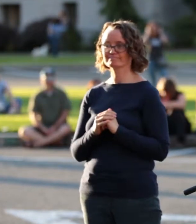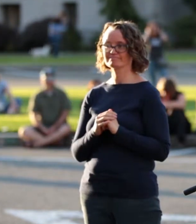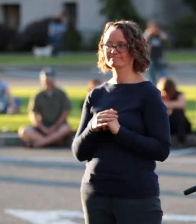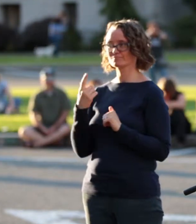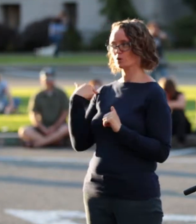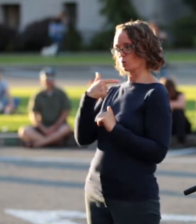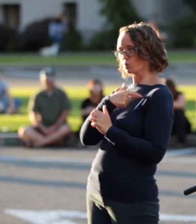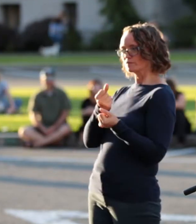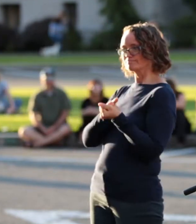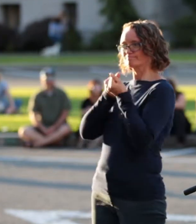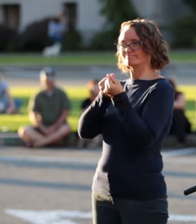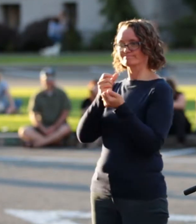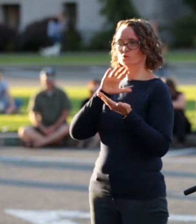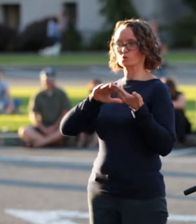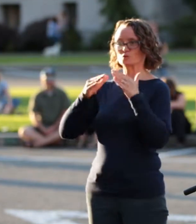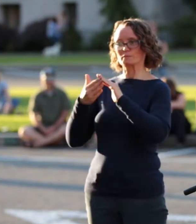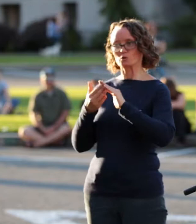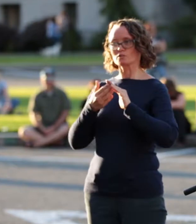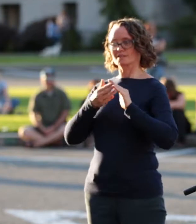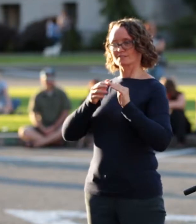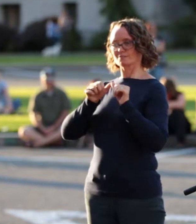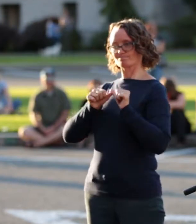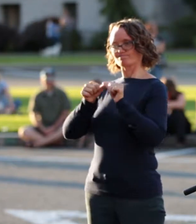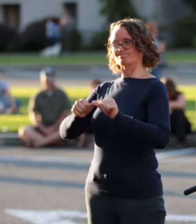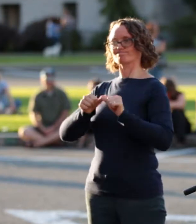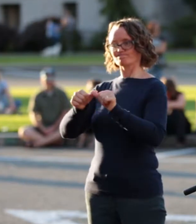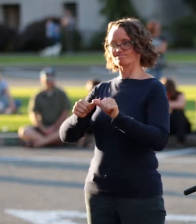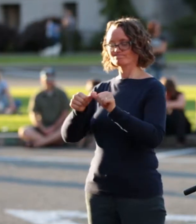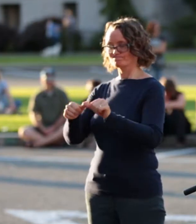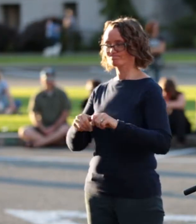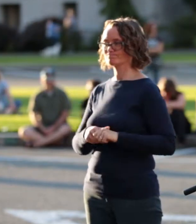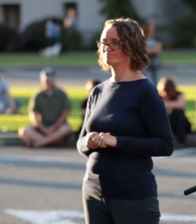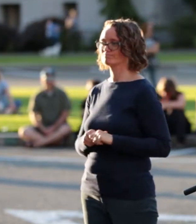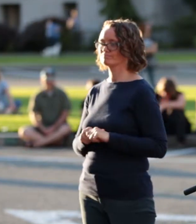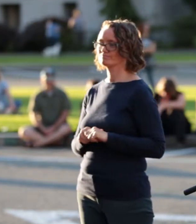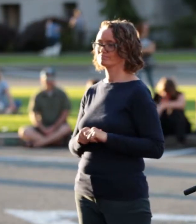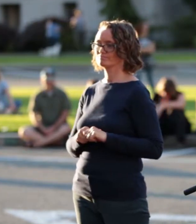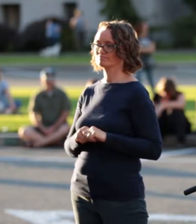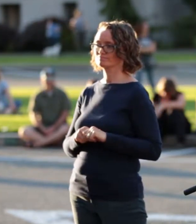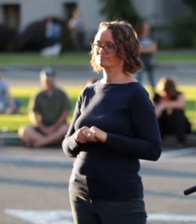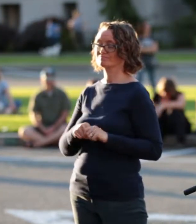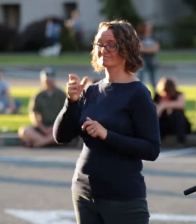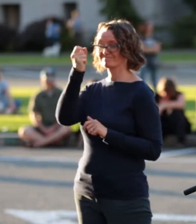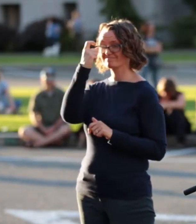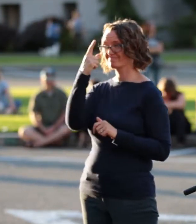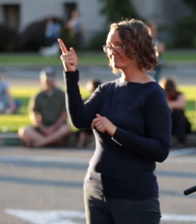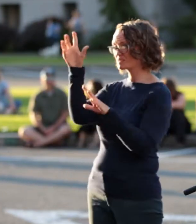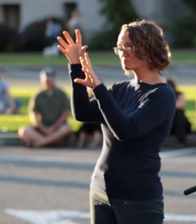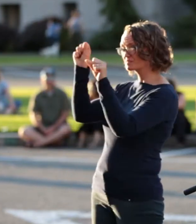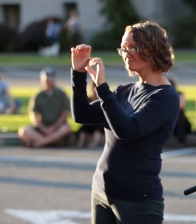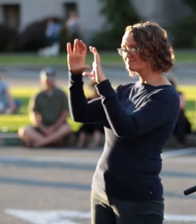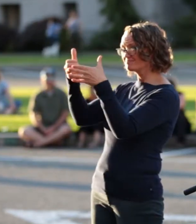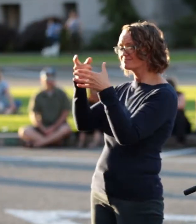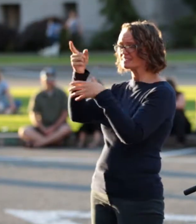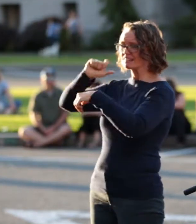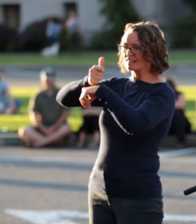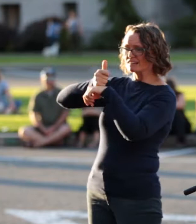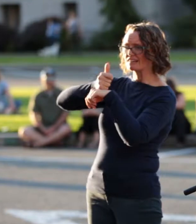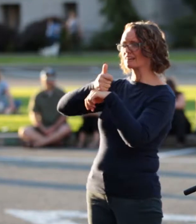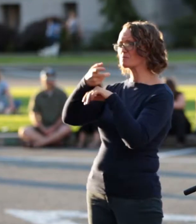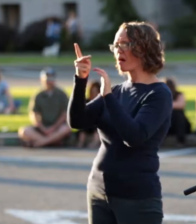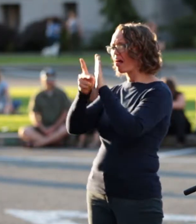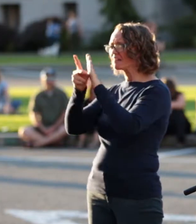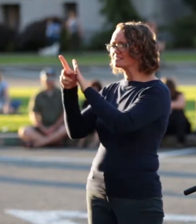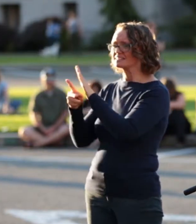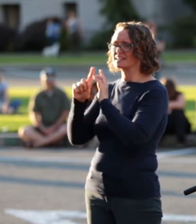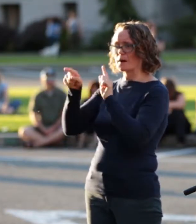resiliency. With every new hate-driven policy emerging from this administration, we must dig deep